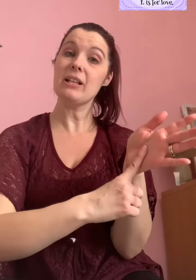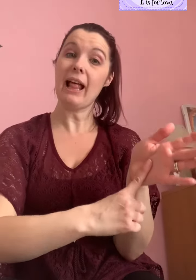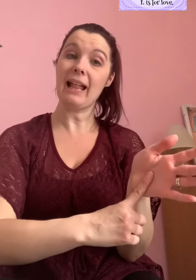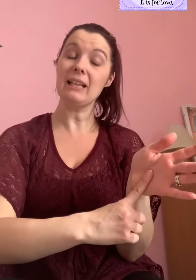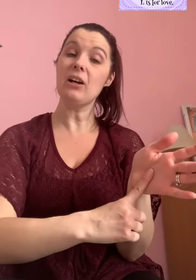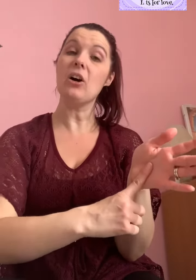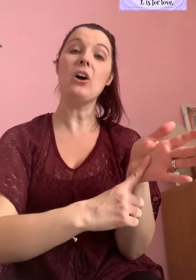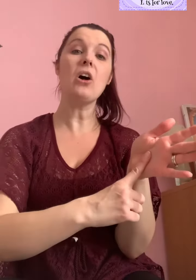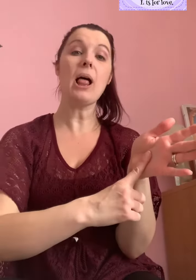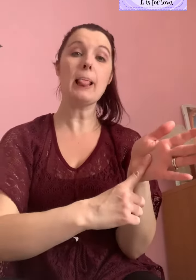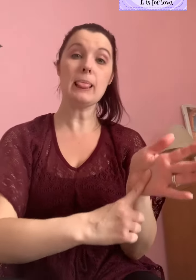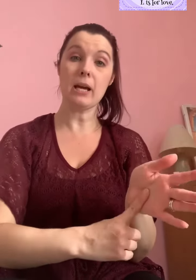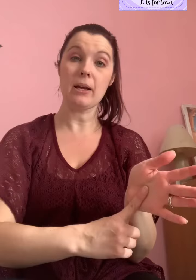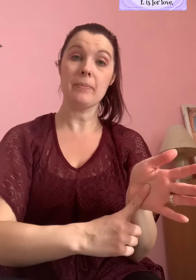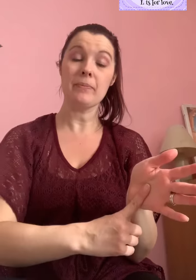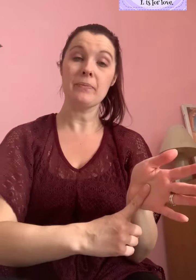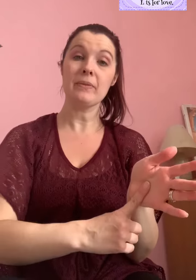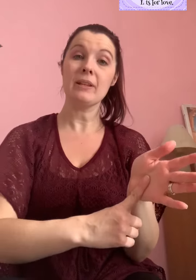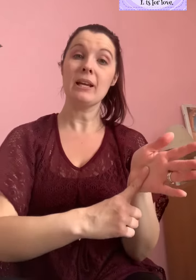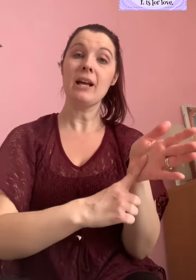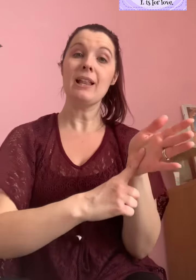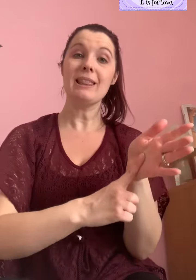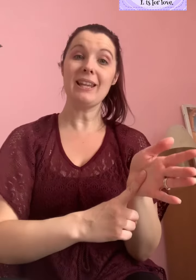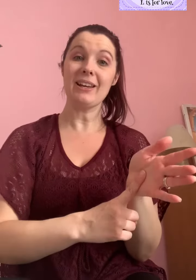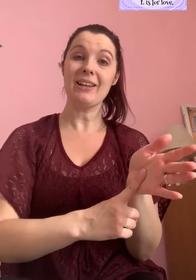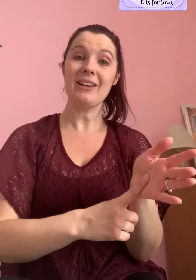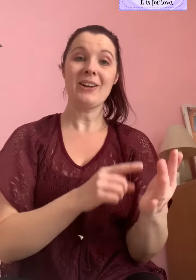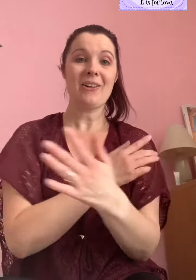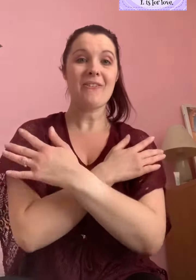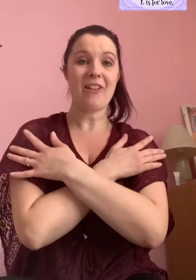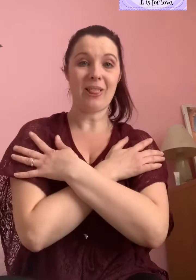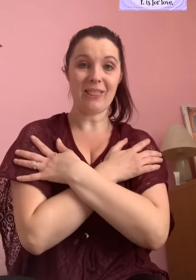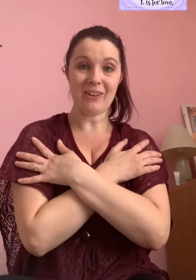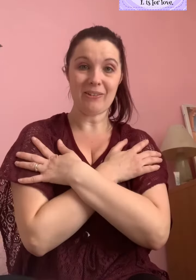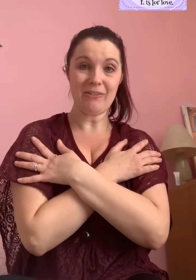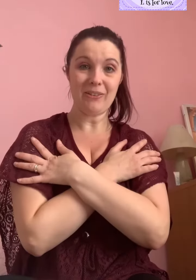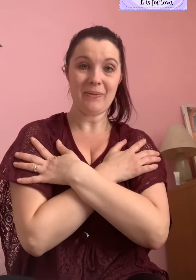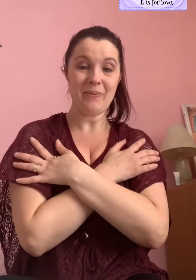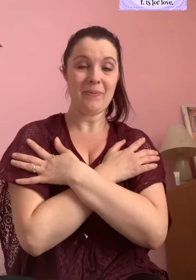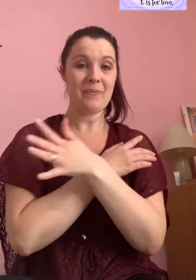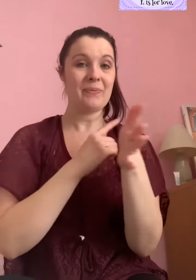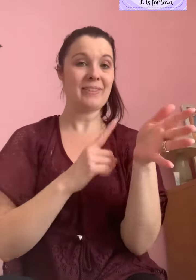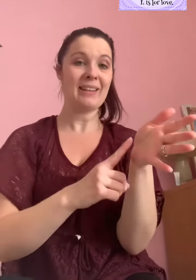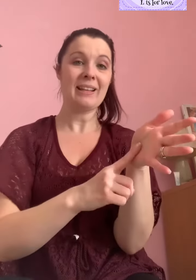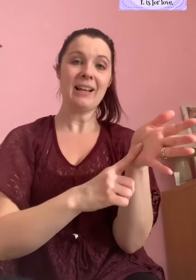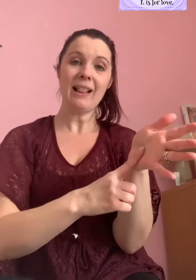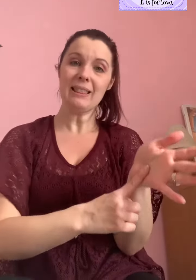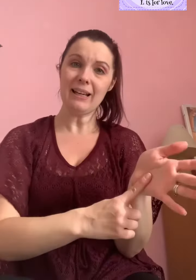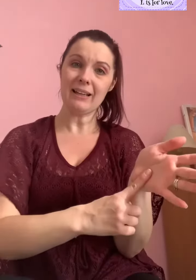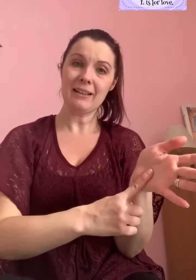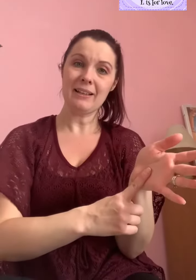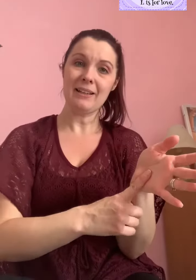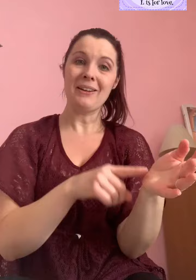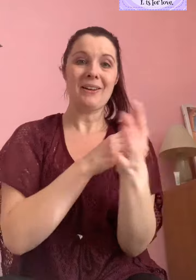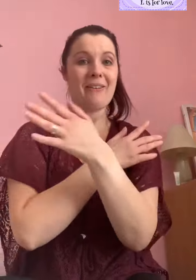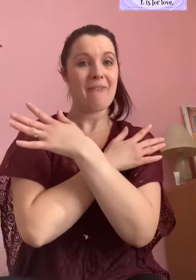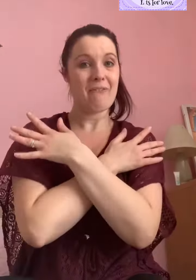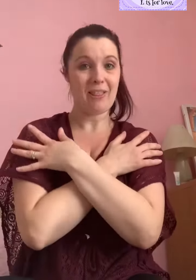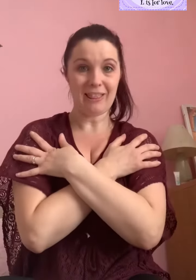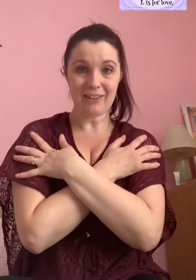L or L. L for love. L for love.